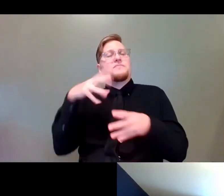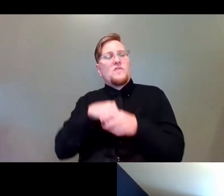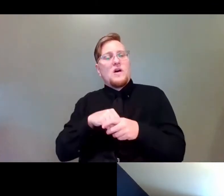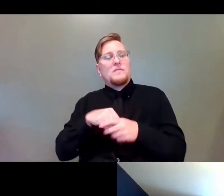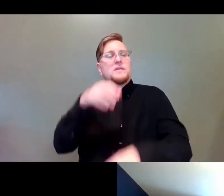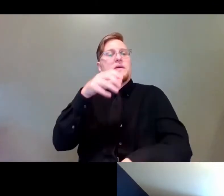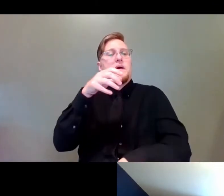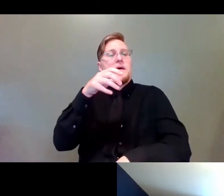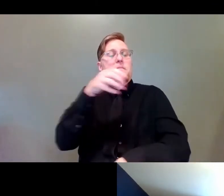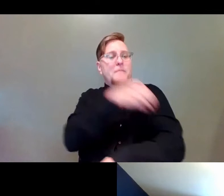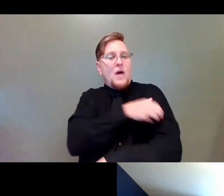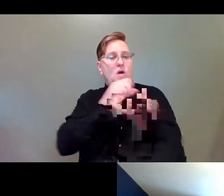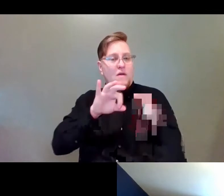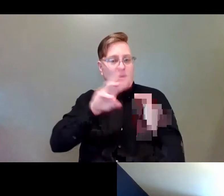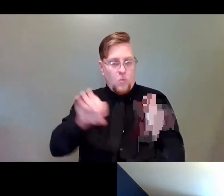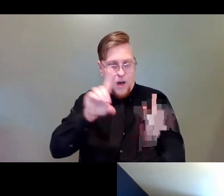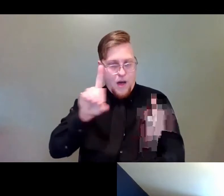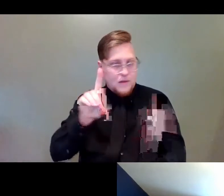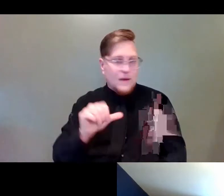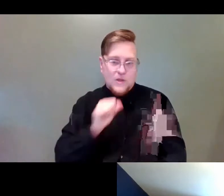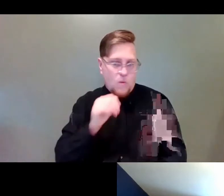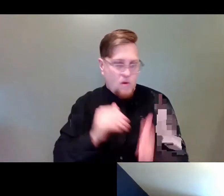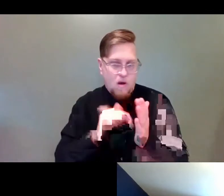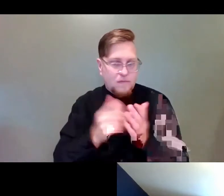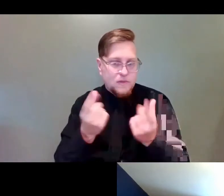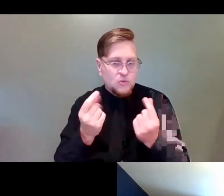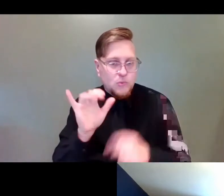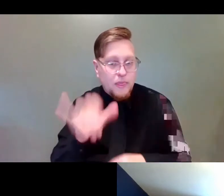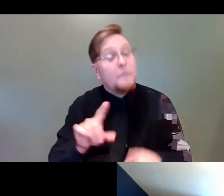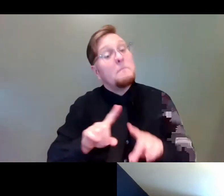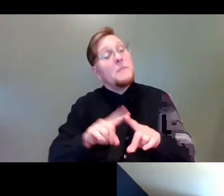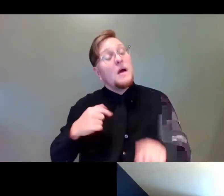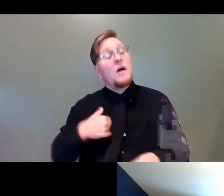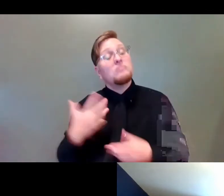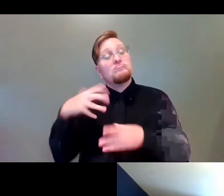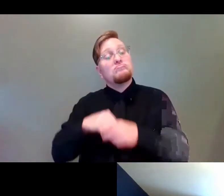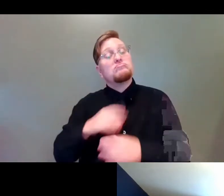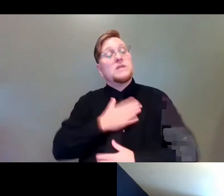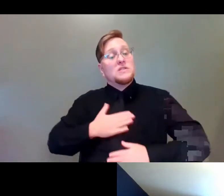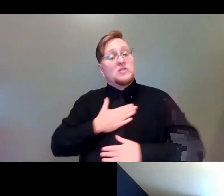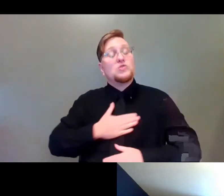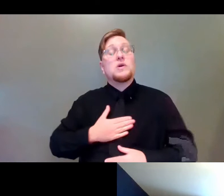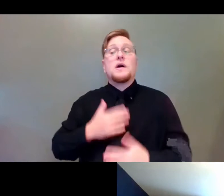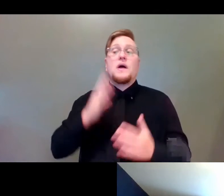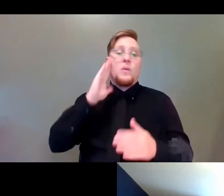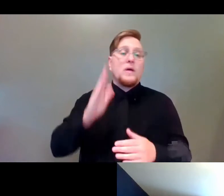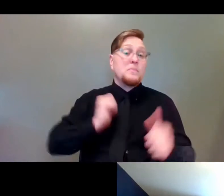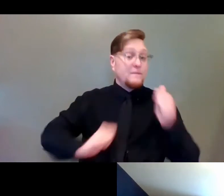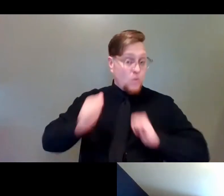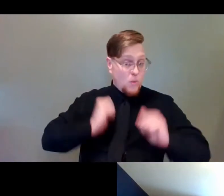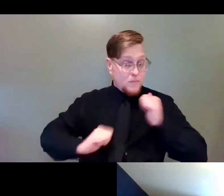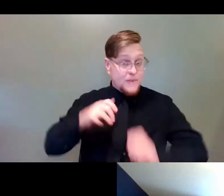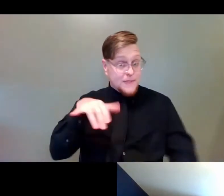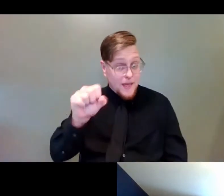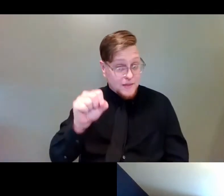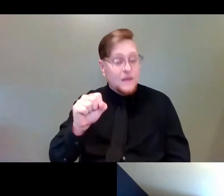something I usually do. And I hope that it will not just be a performance. I hope people